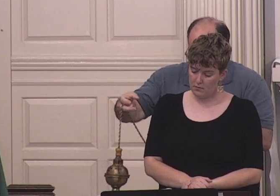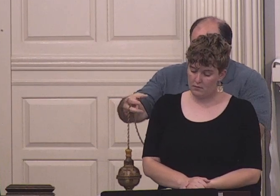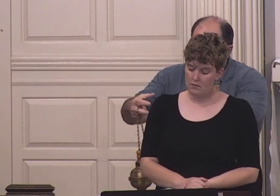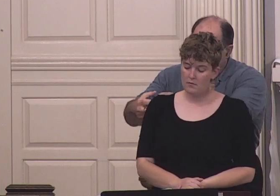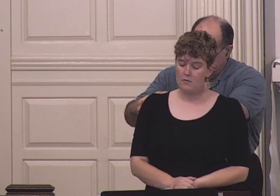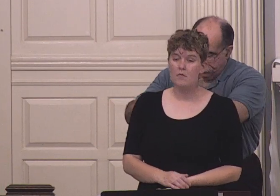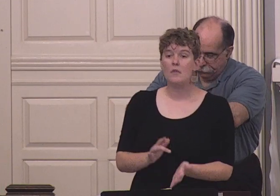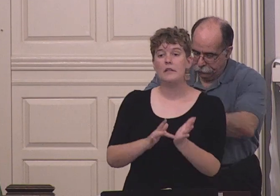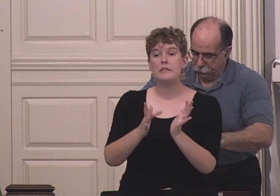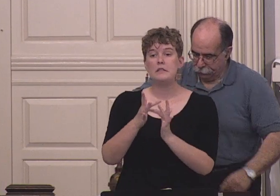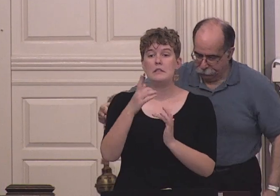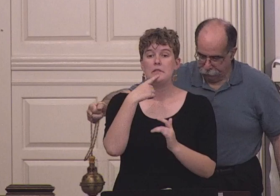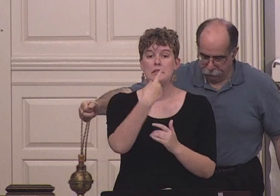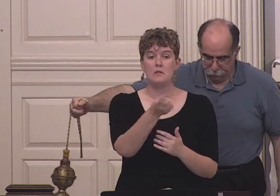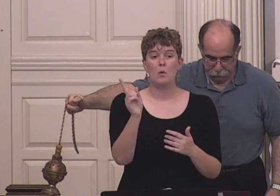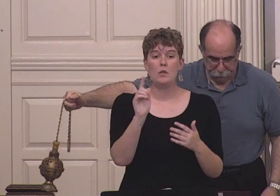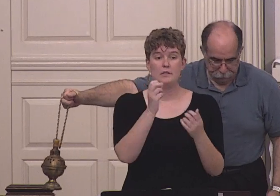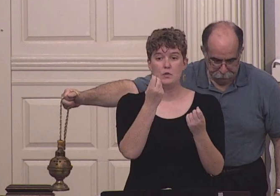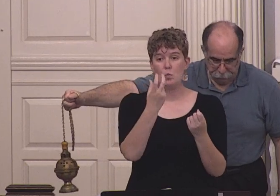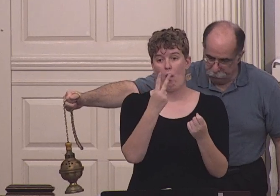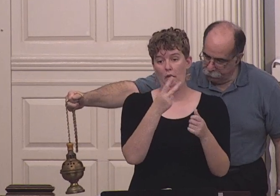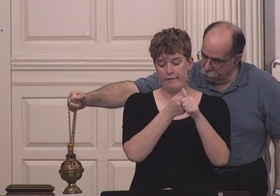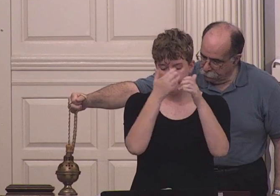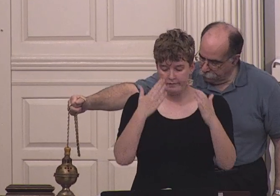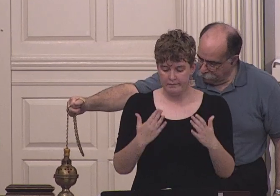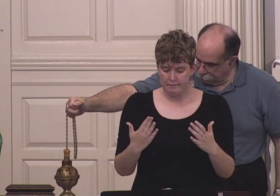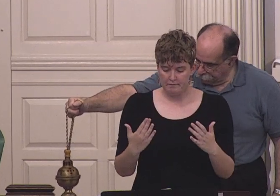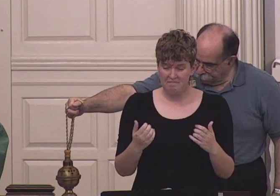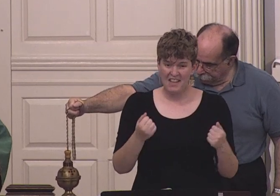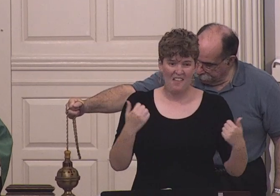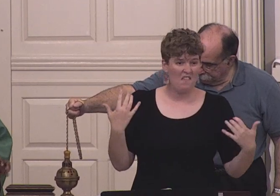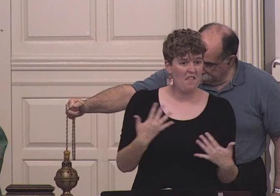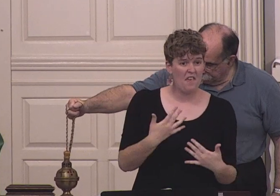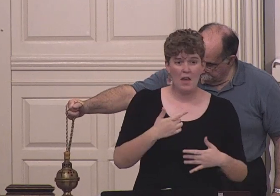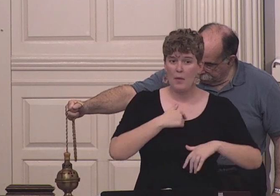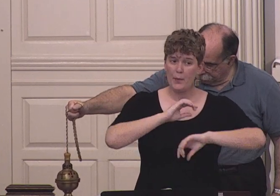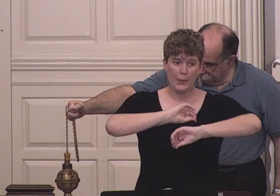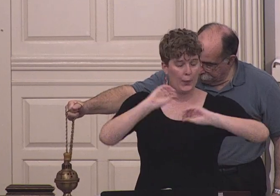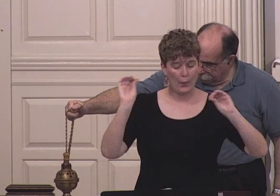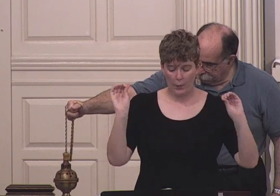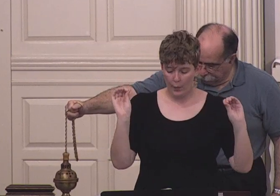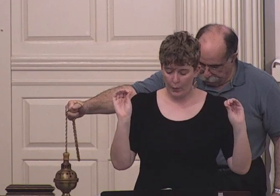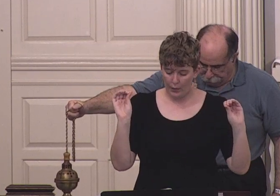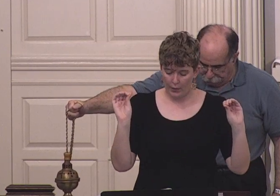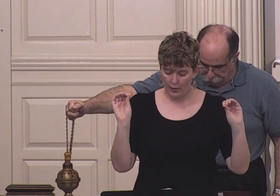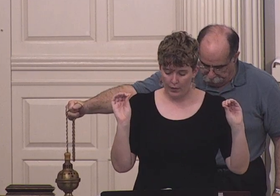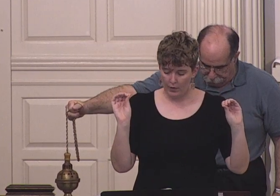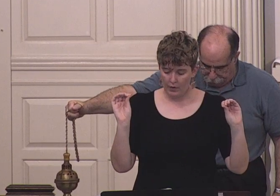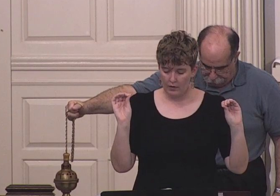Jesus said to the 12, "Fear no one, nothing is concealed